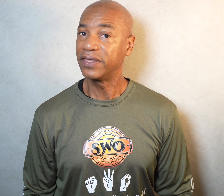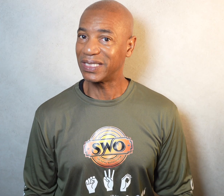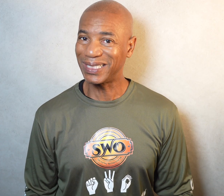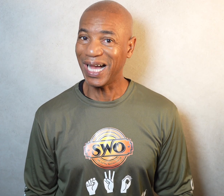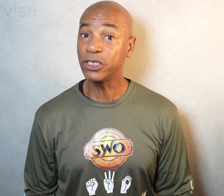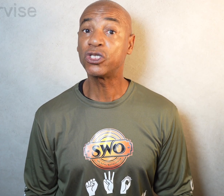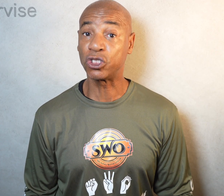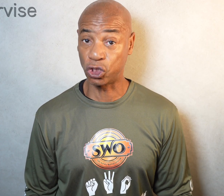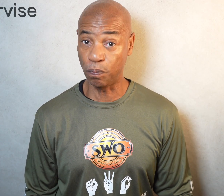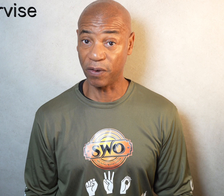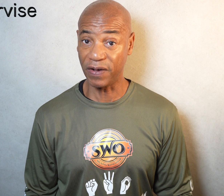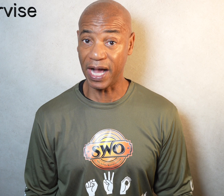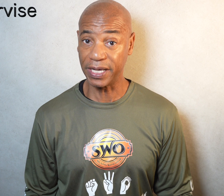The sign to supervise.